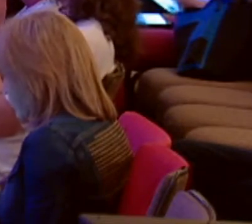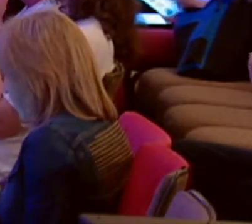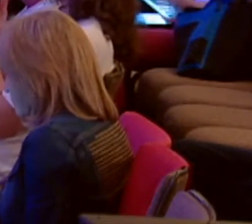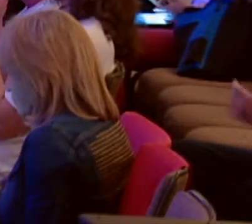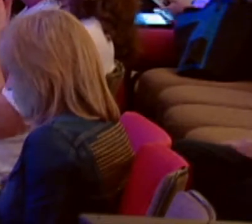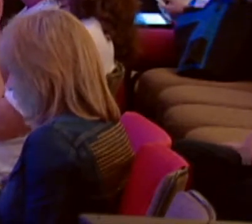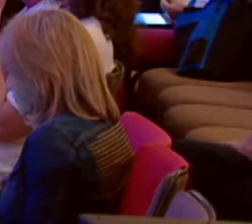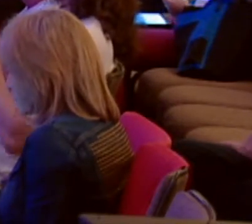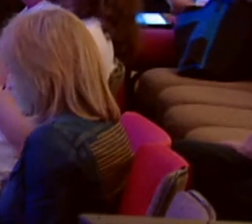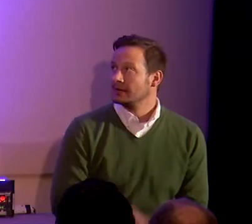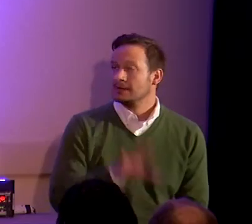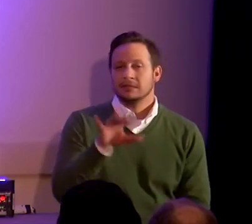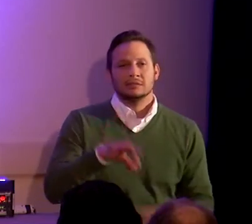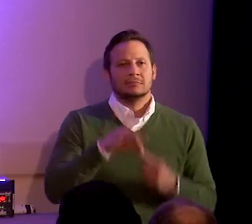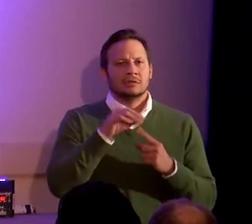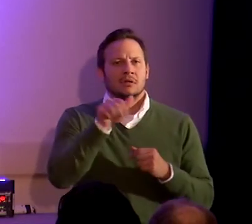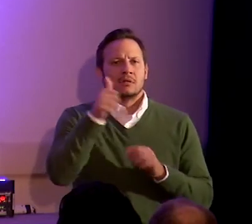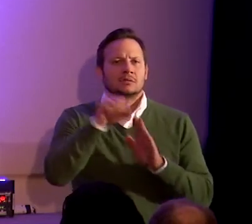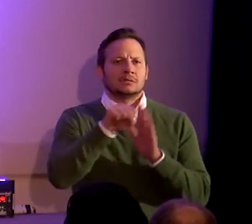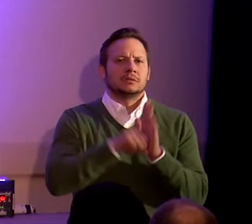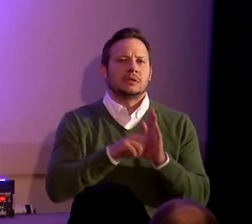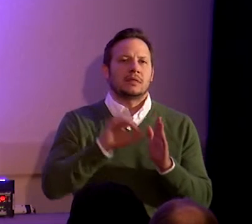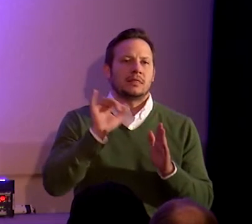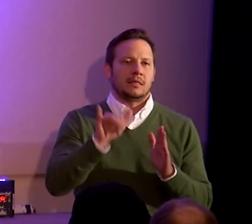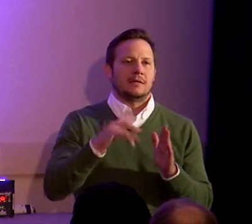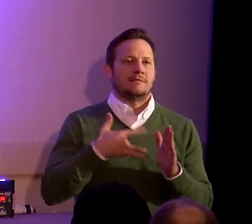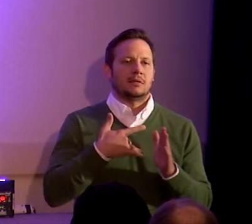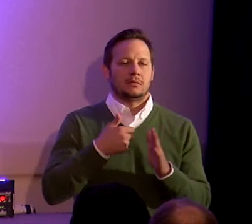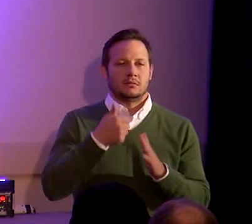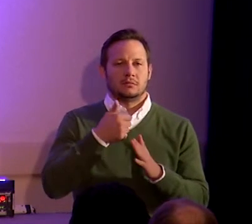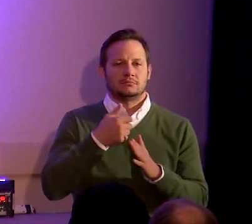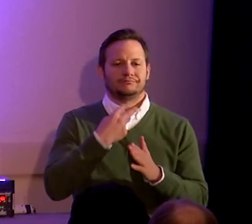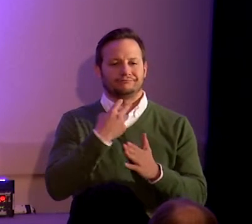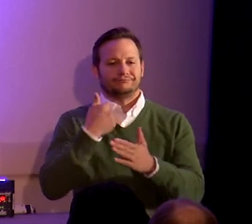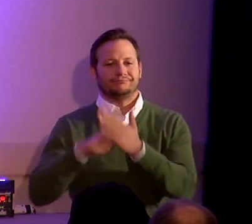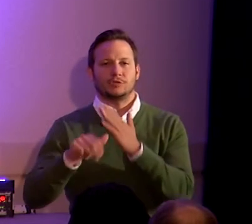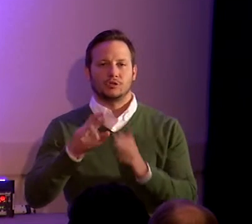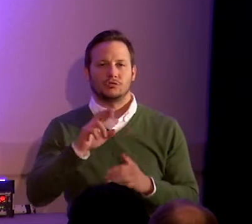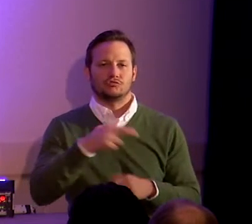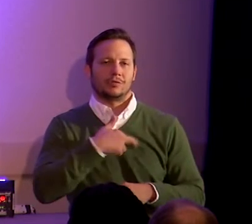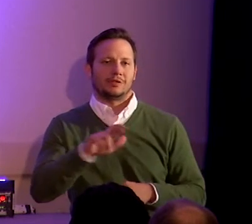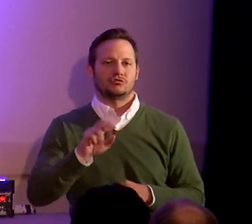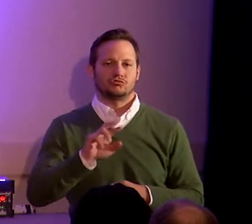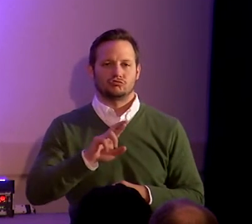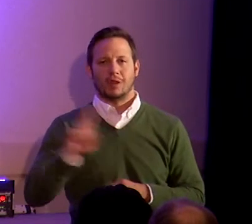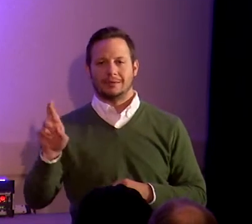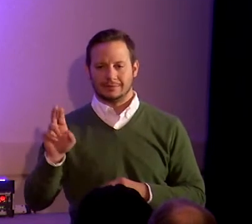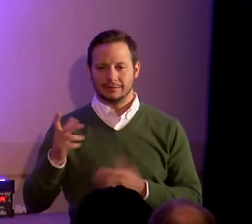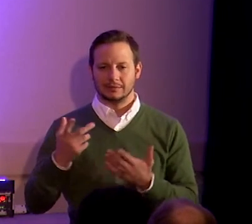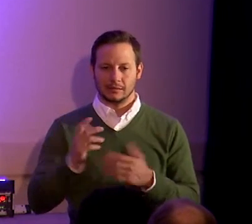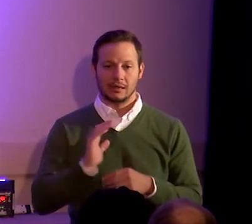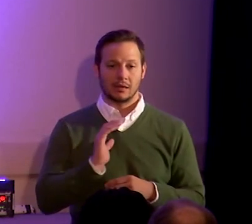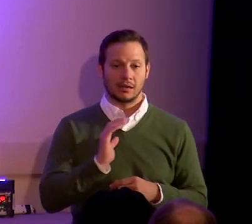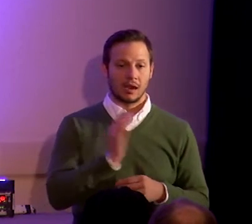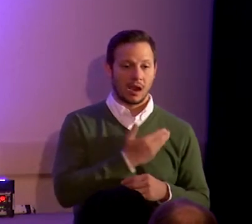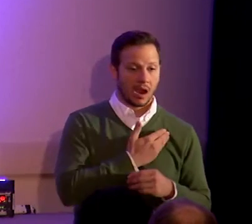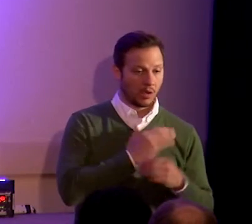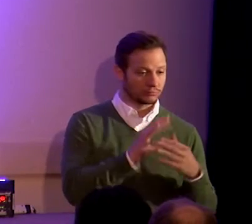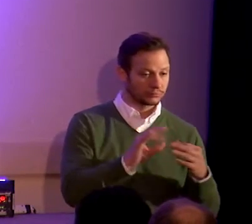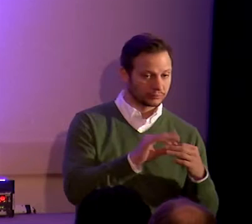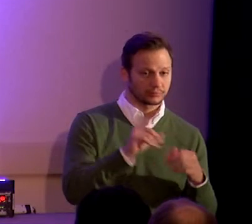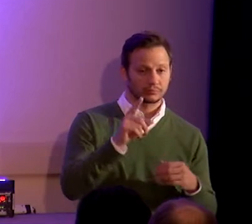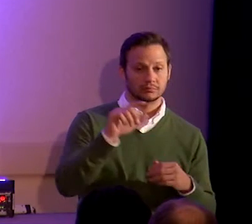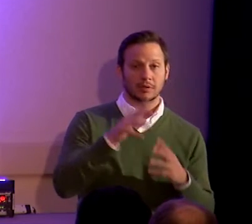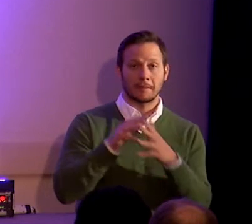Right? Especially in those states that have been written off to the religious right, right? The opposition voices being raised by our movement through organizations like